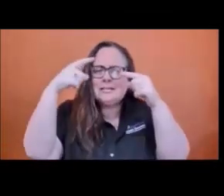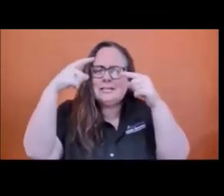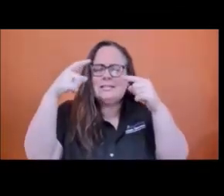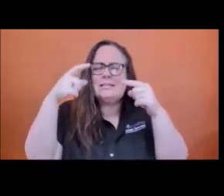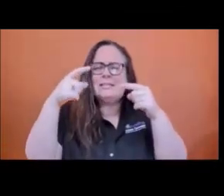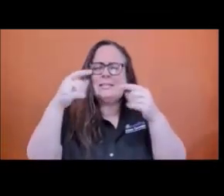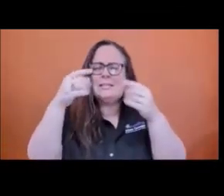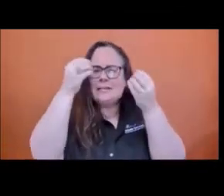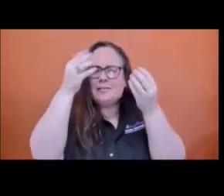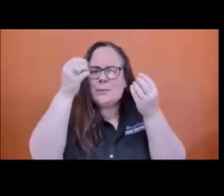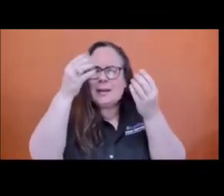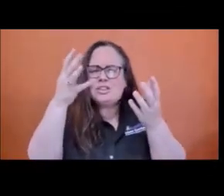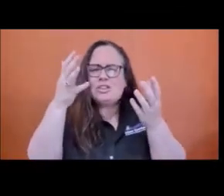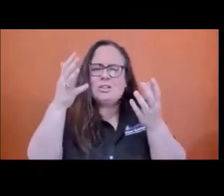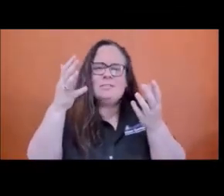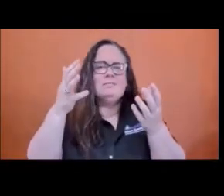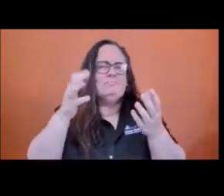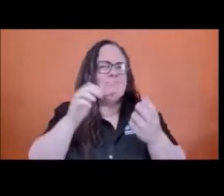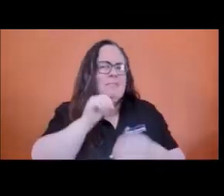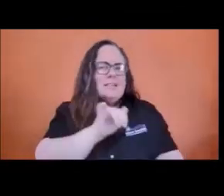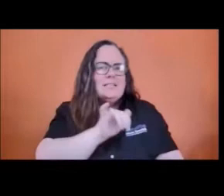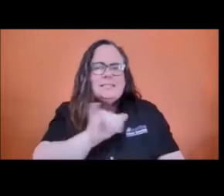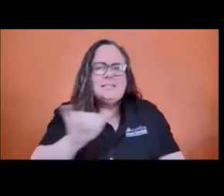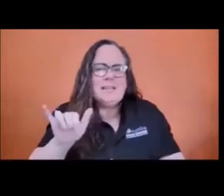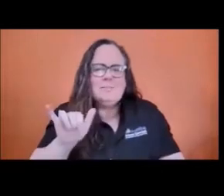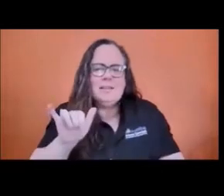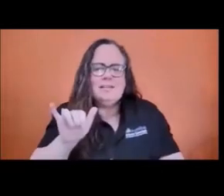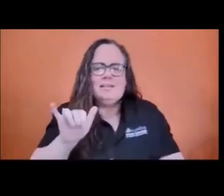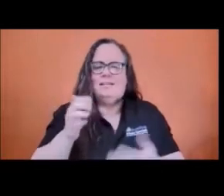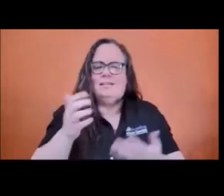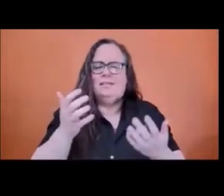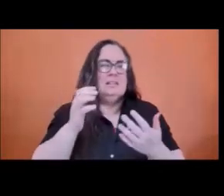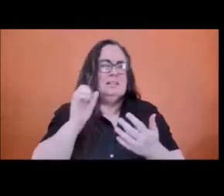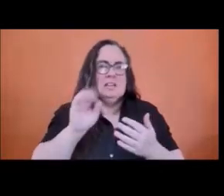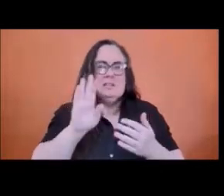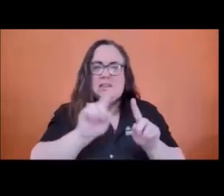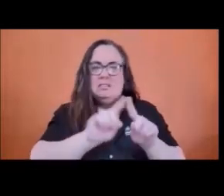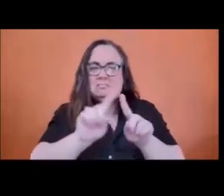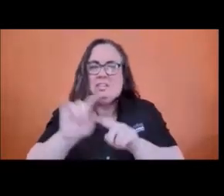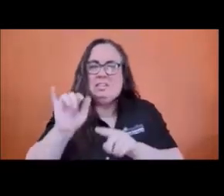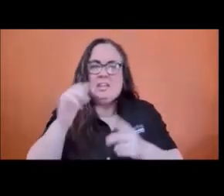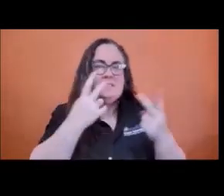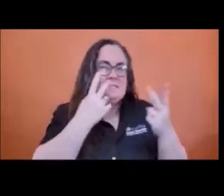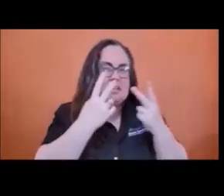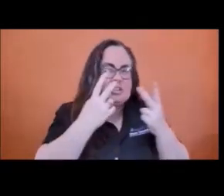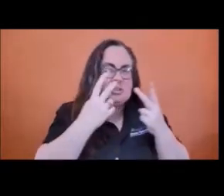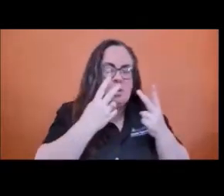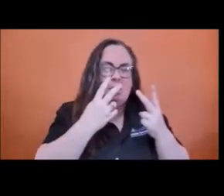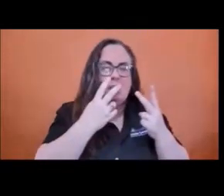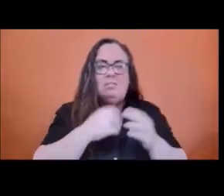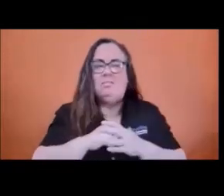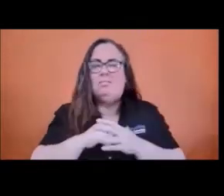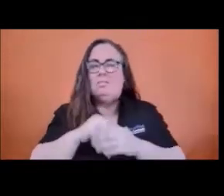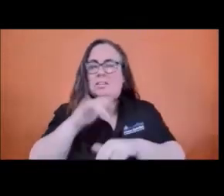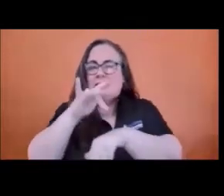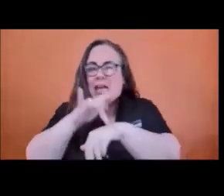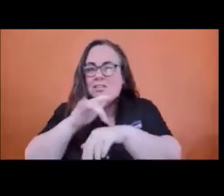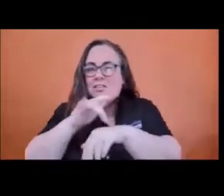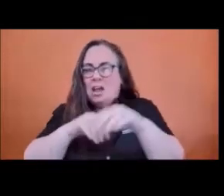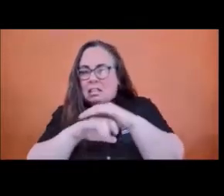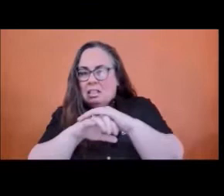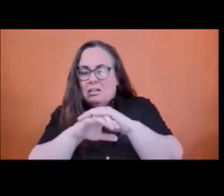And also, we're going to see how they process information, and is it the same? It could be